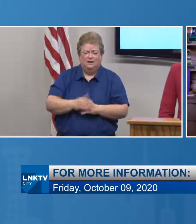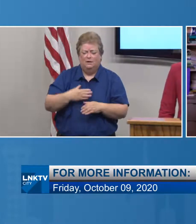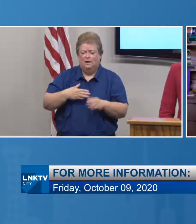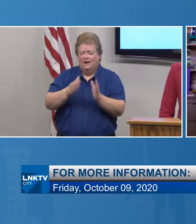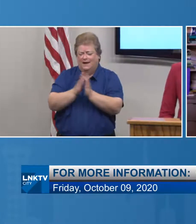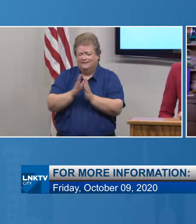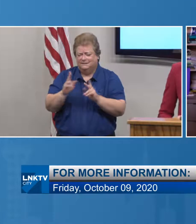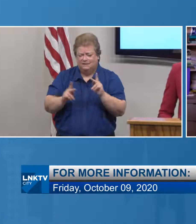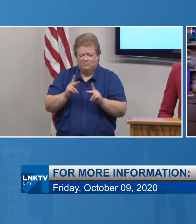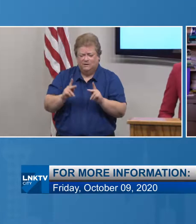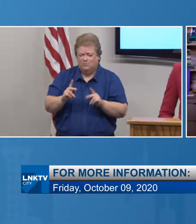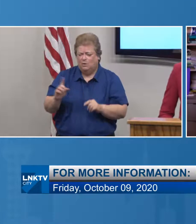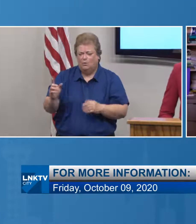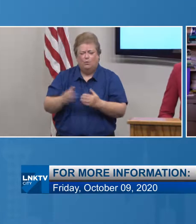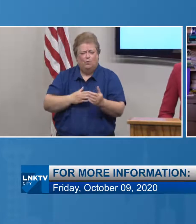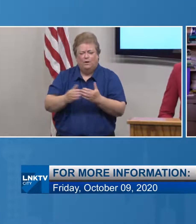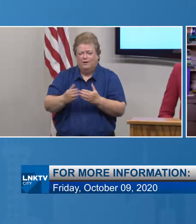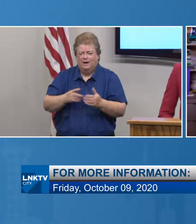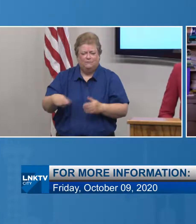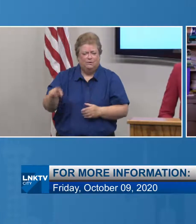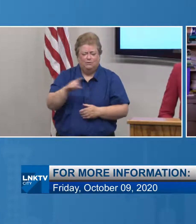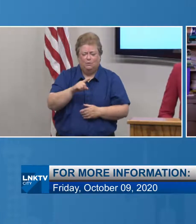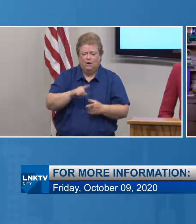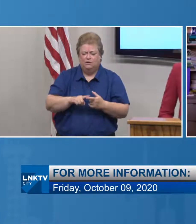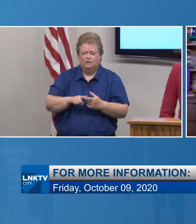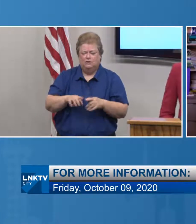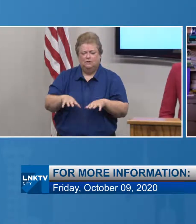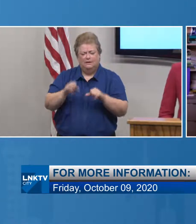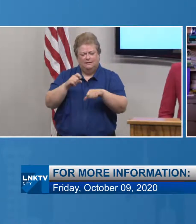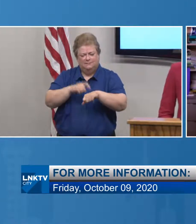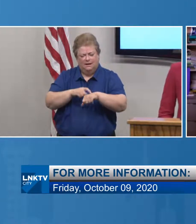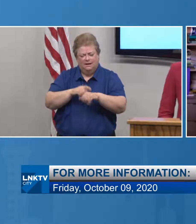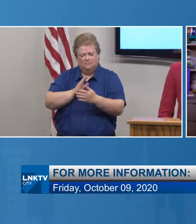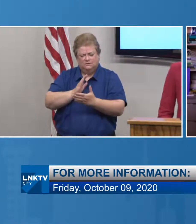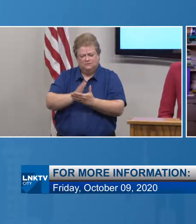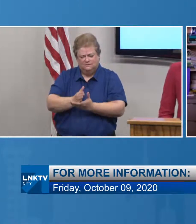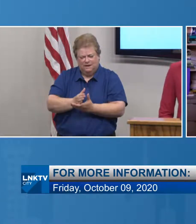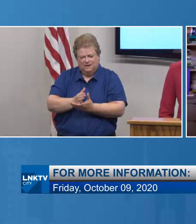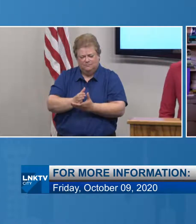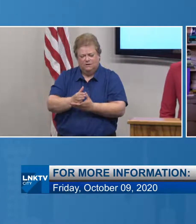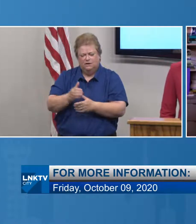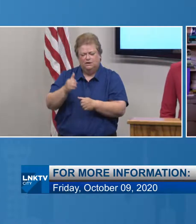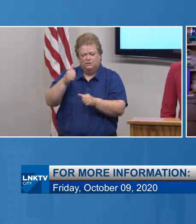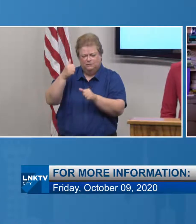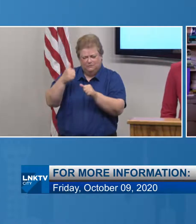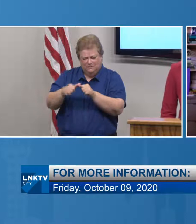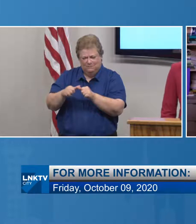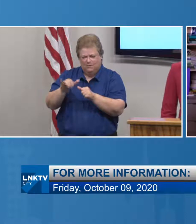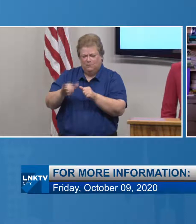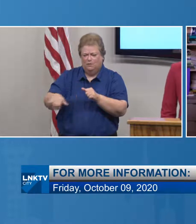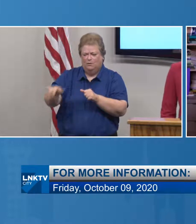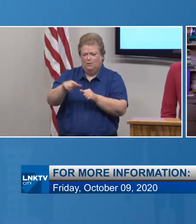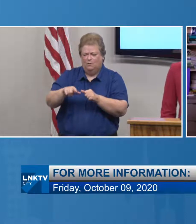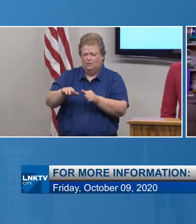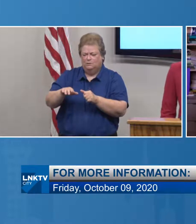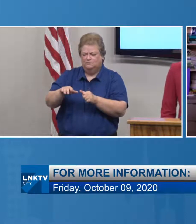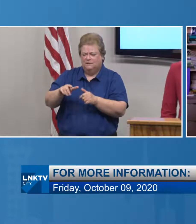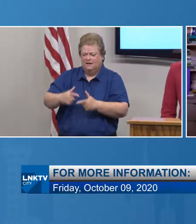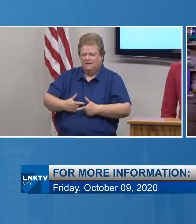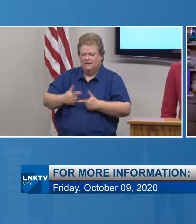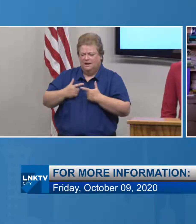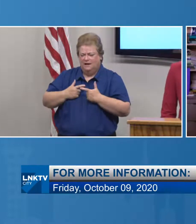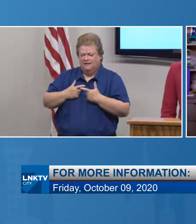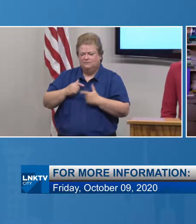people, wherever they may be, to pause, to honor these lives and unite tomorrow